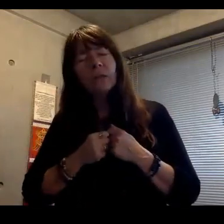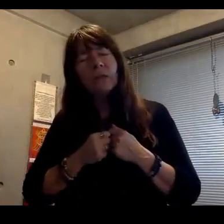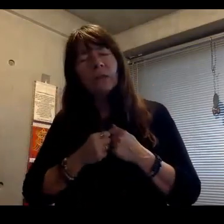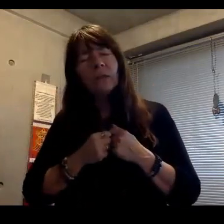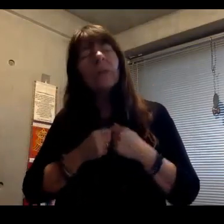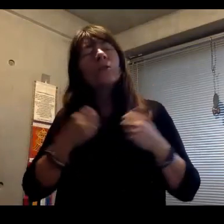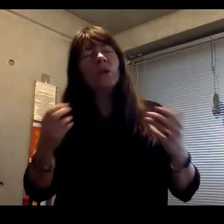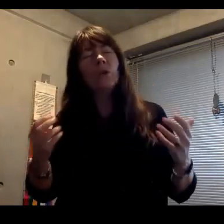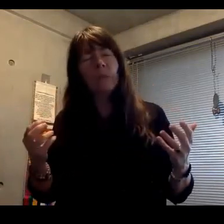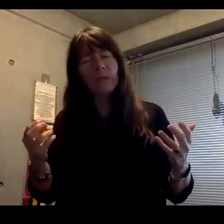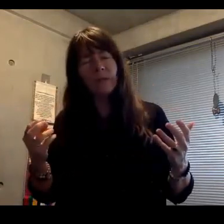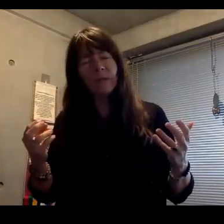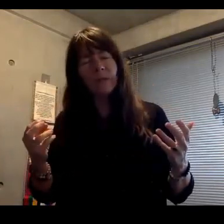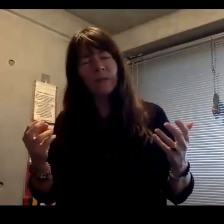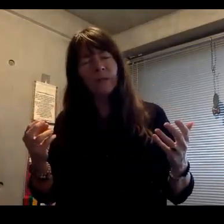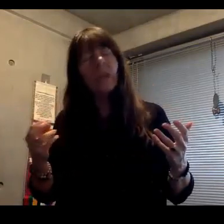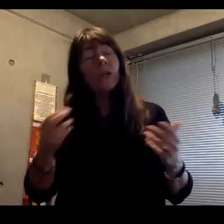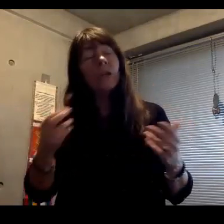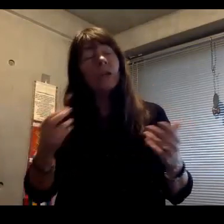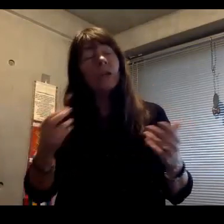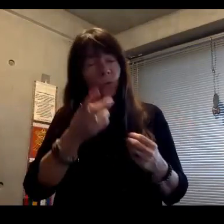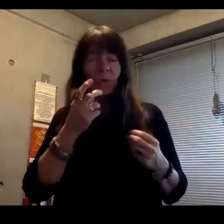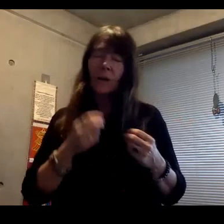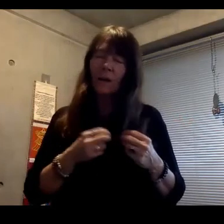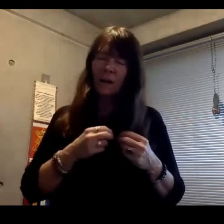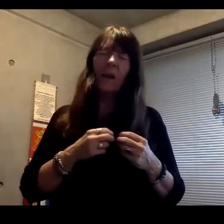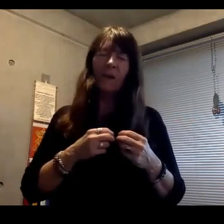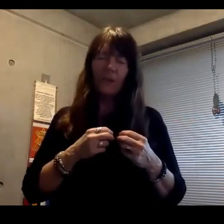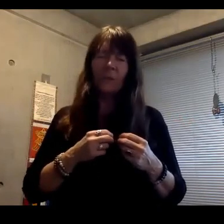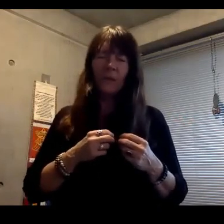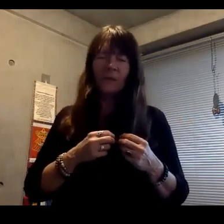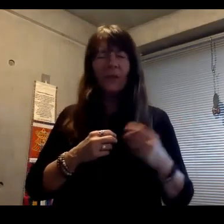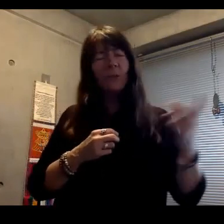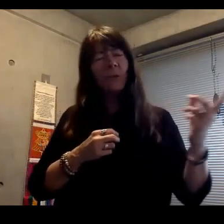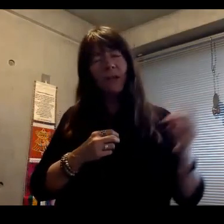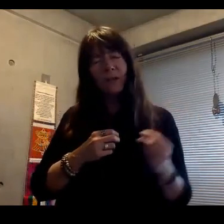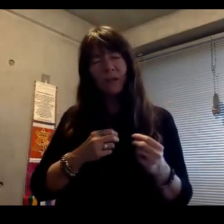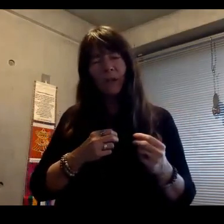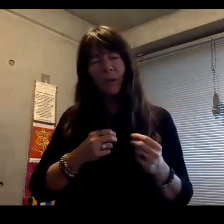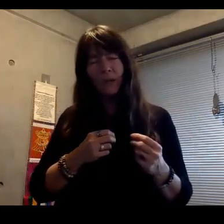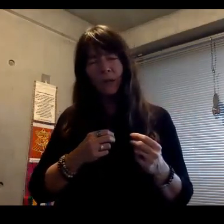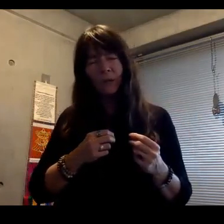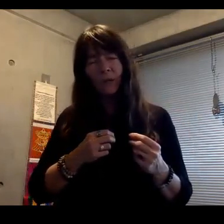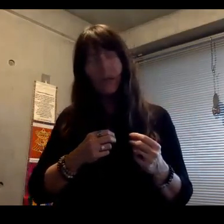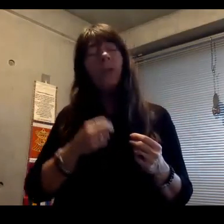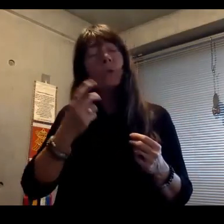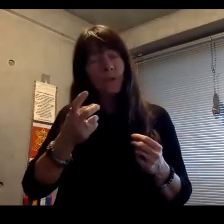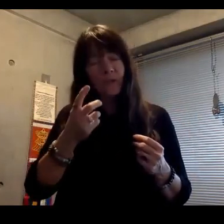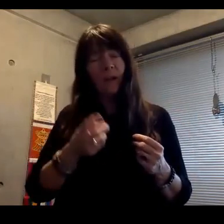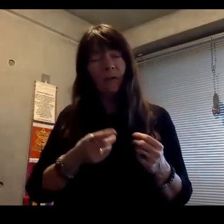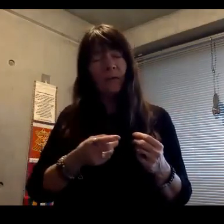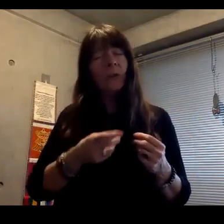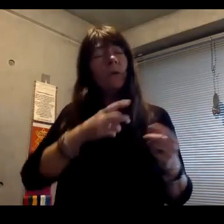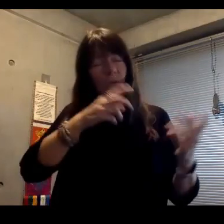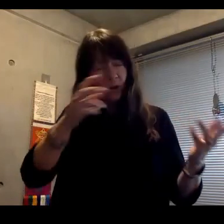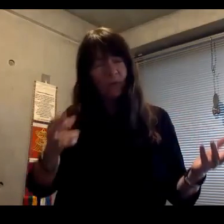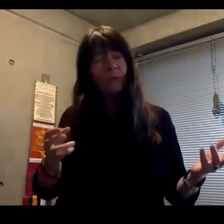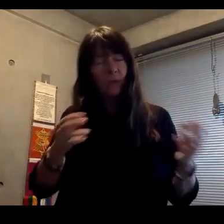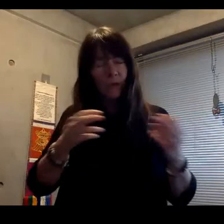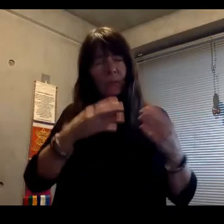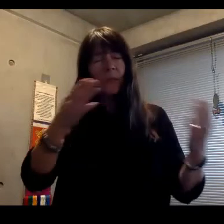not. Because you're humans. You are a little better than you were yesterday, weren't you? You yourself, you